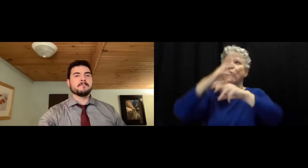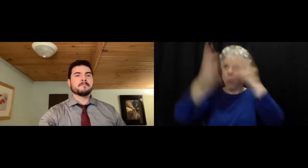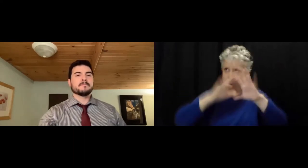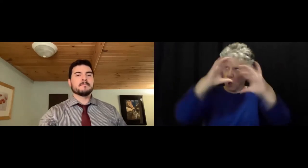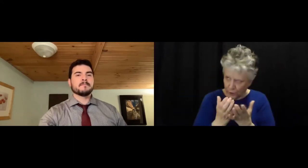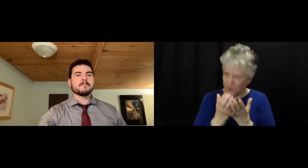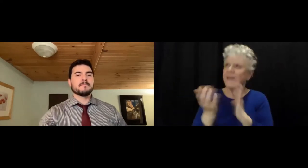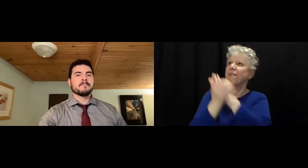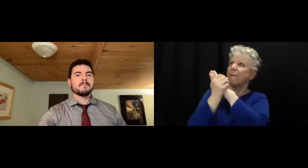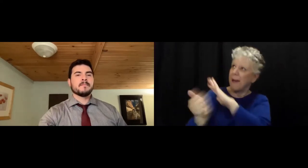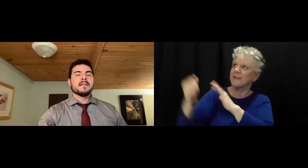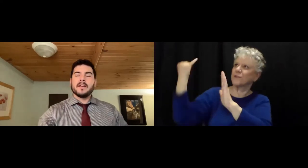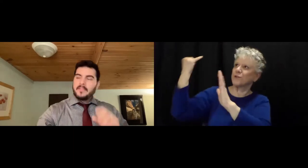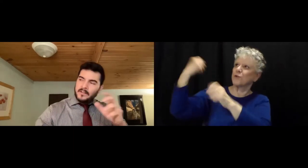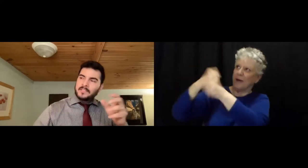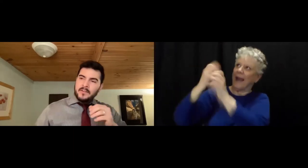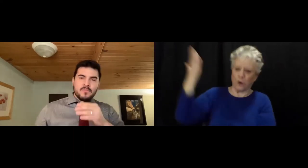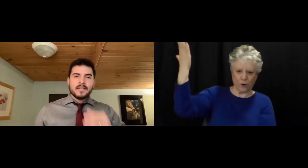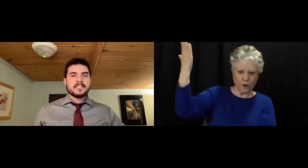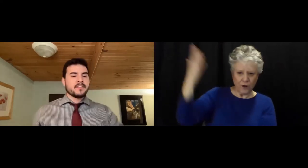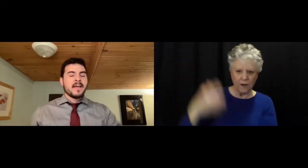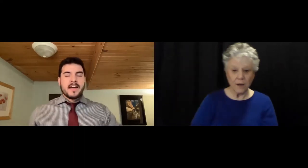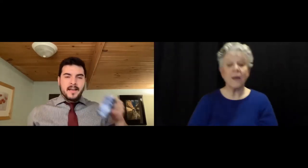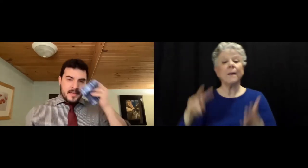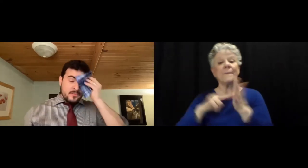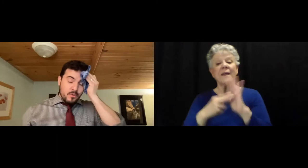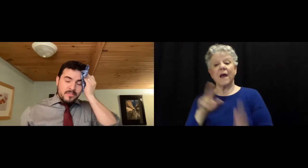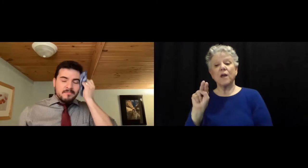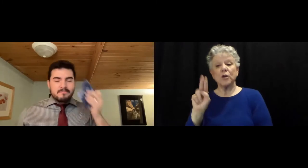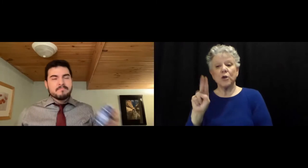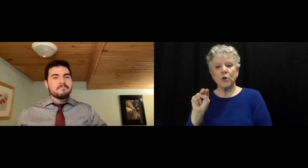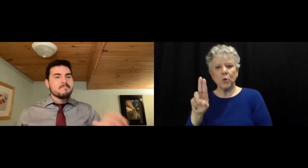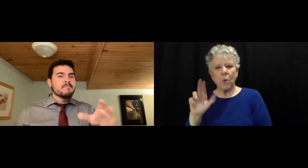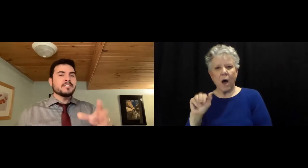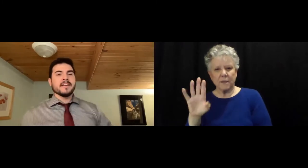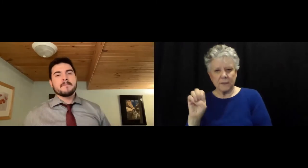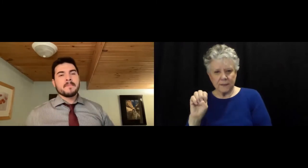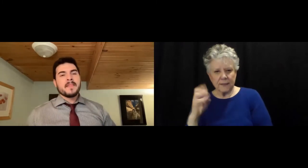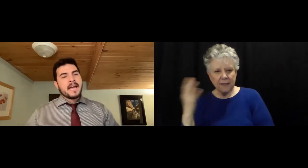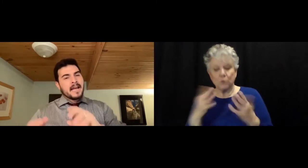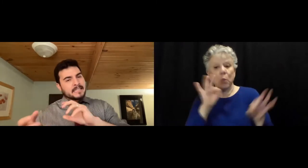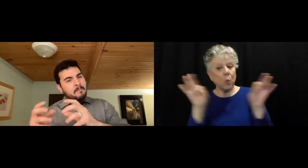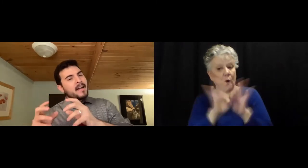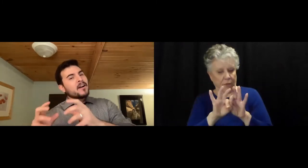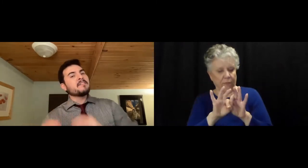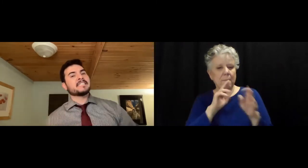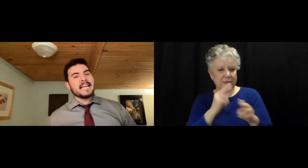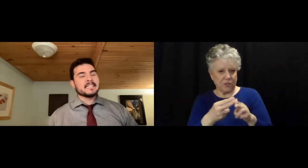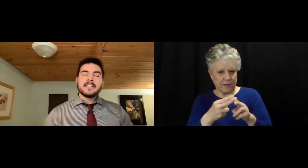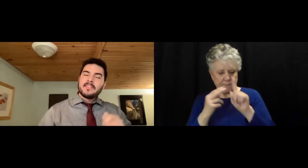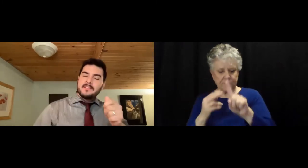artisan. Now, there's a nuance here that is worth mentioning. As a matter